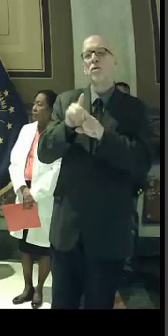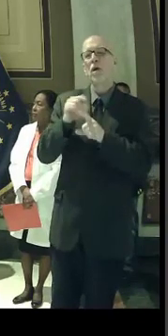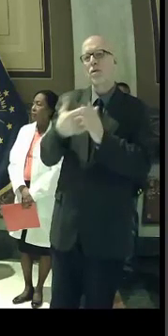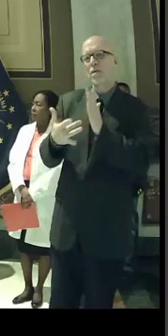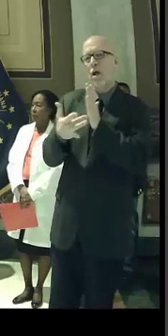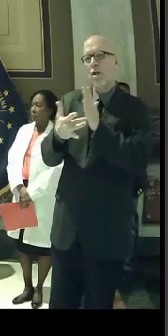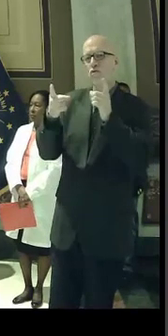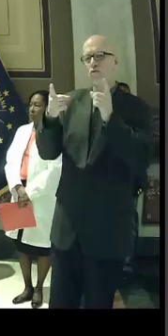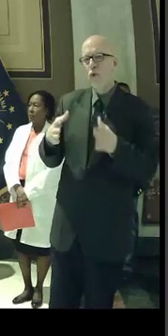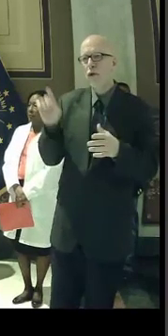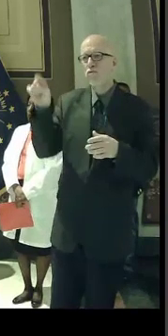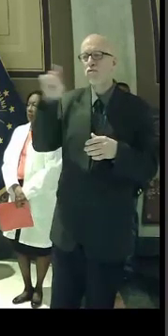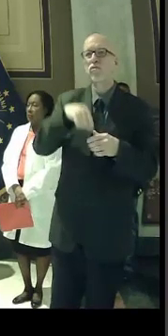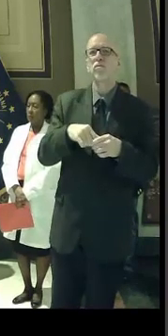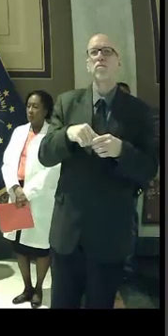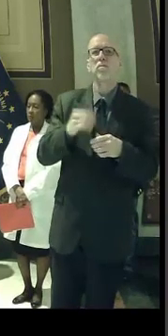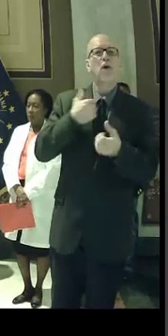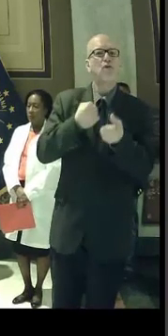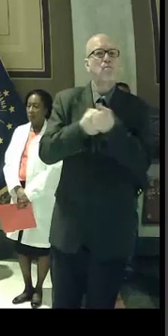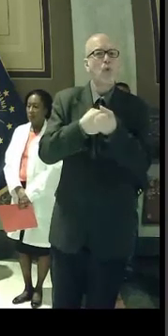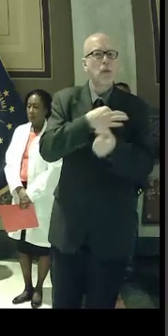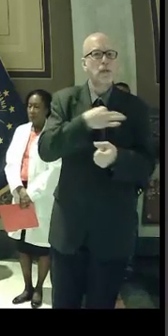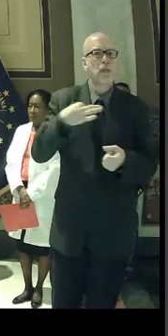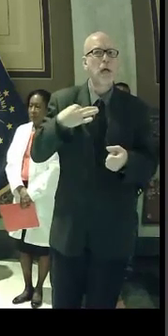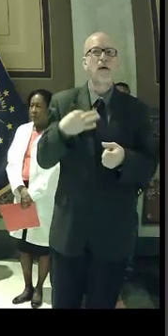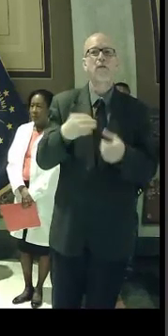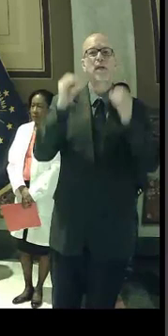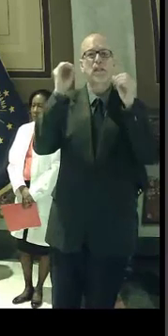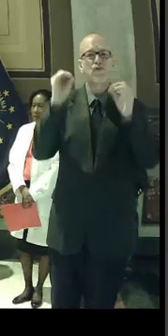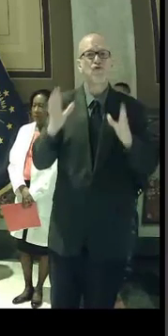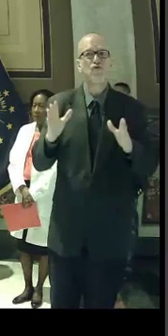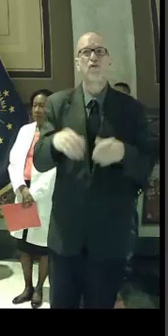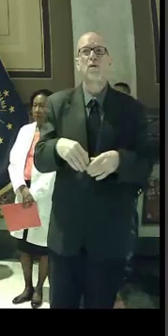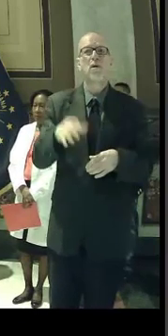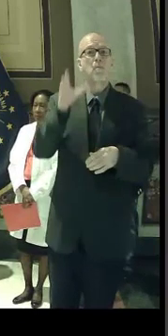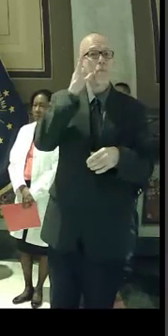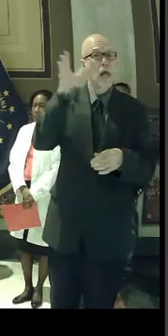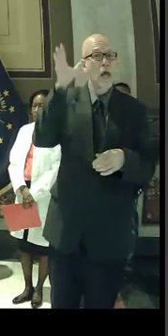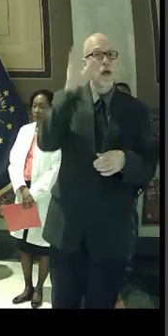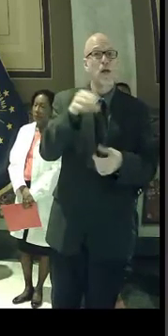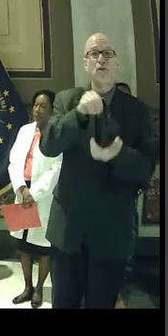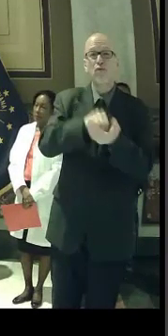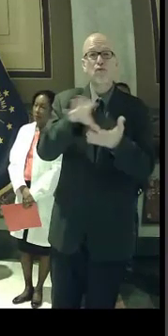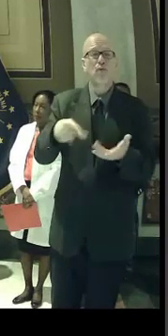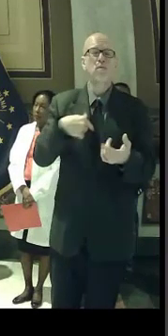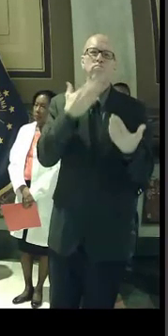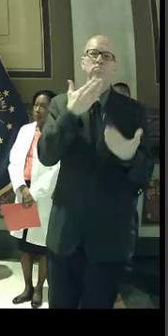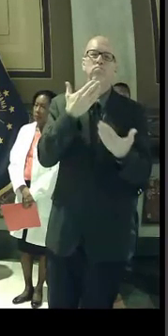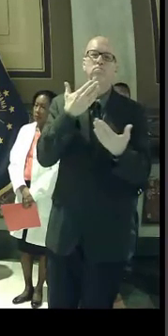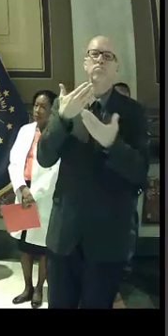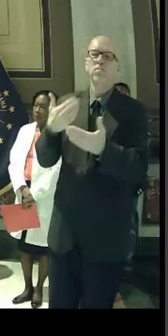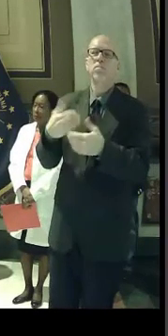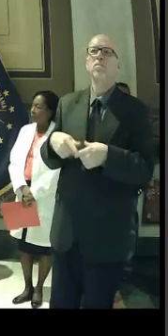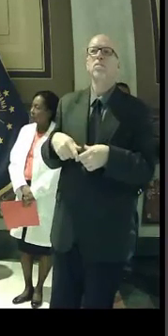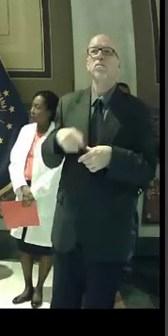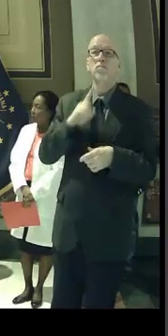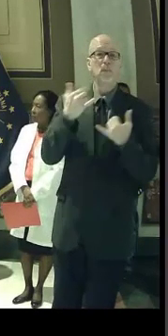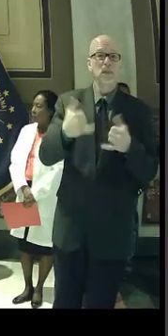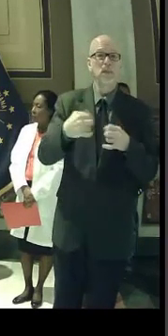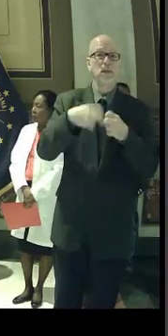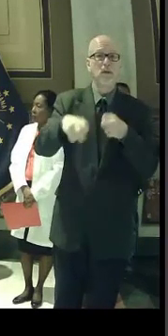technology directors, our support staff, our teachers, their parents, and our students. It is a very, very